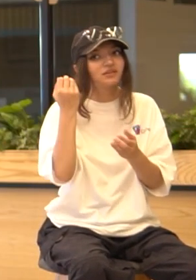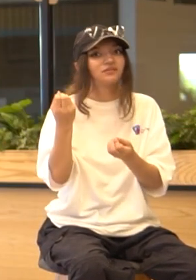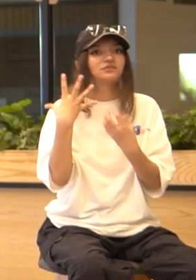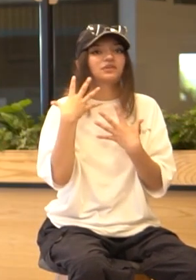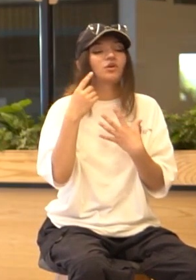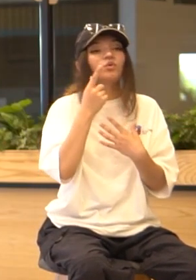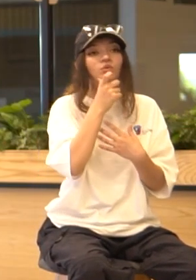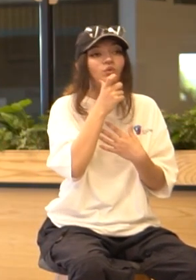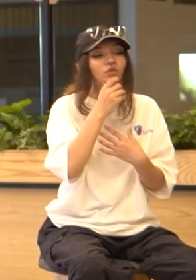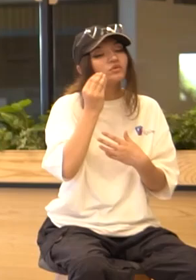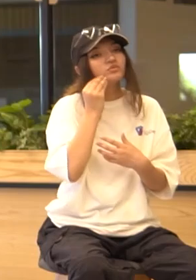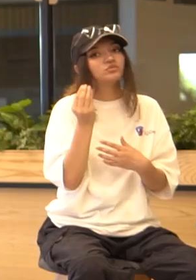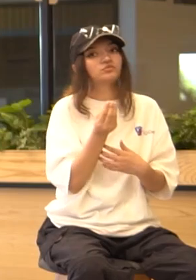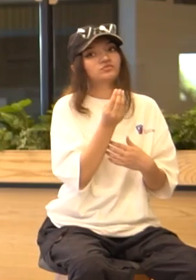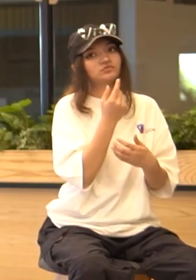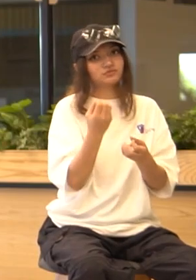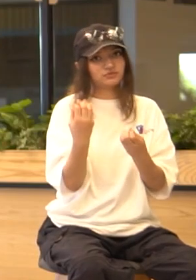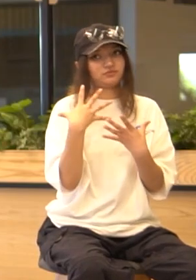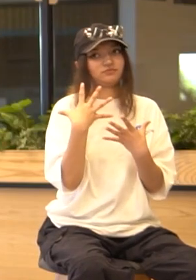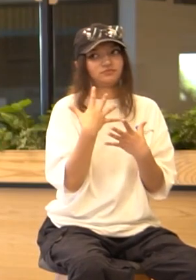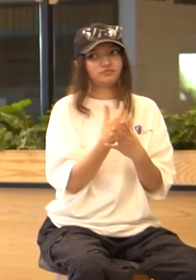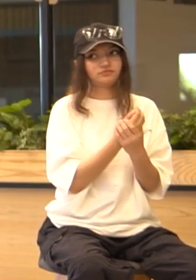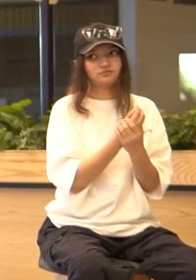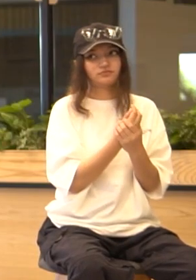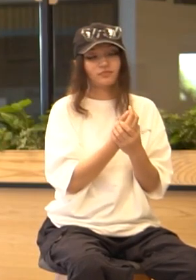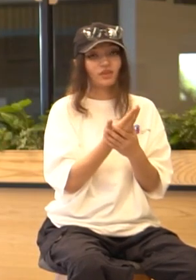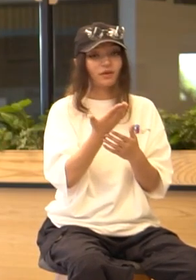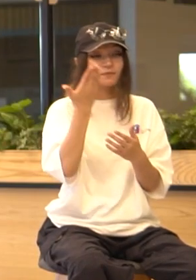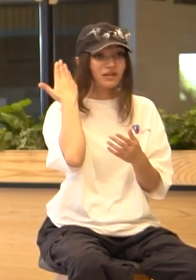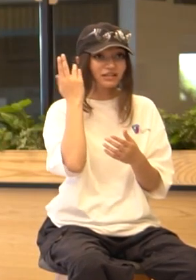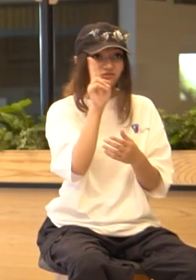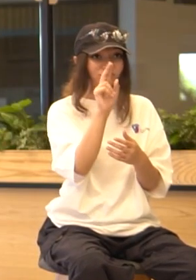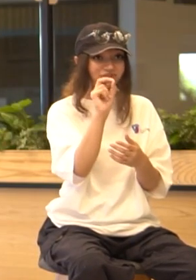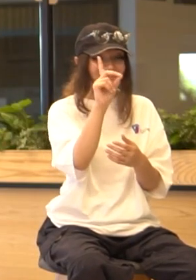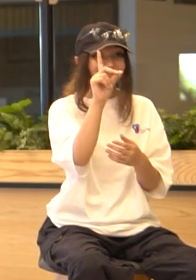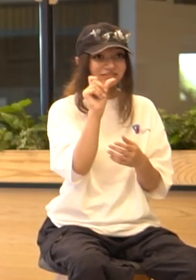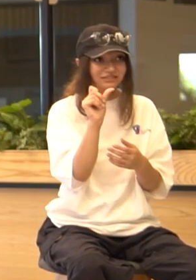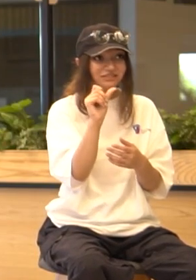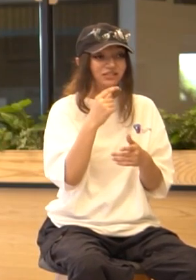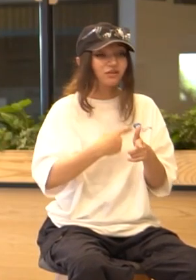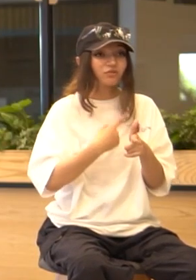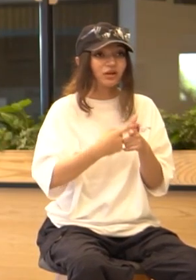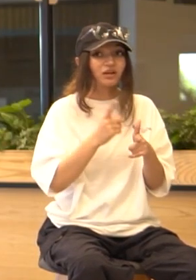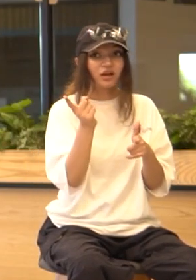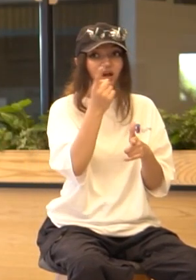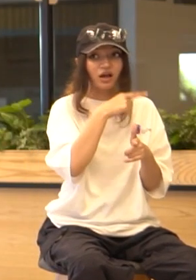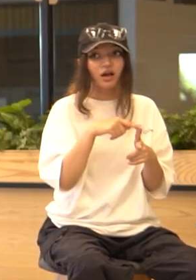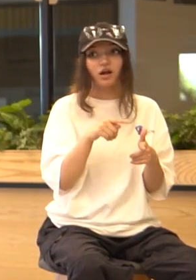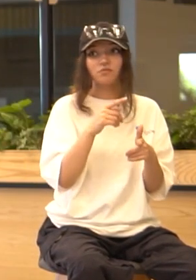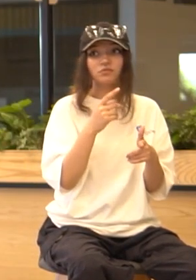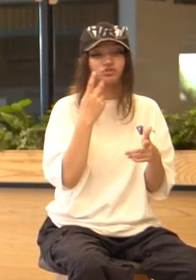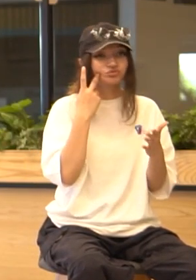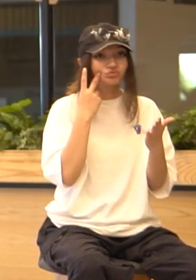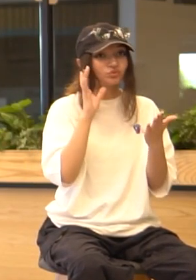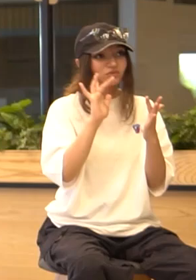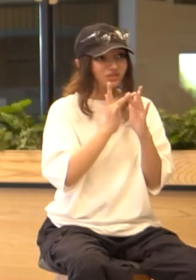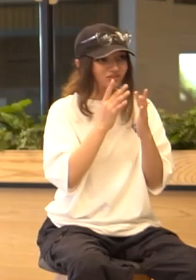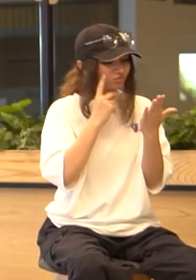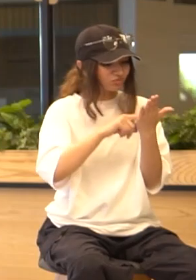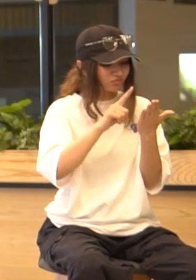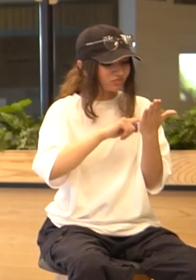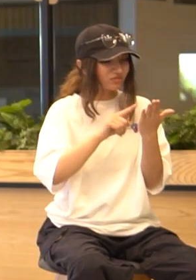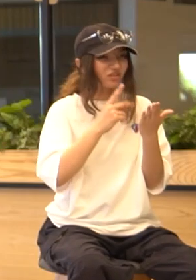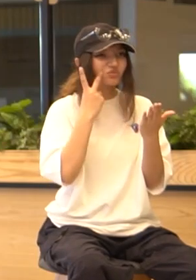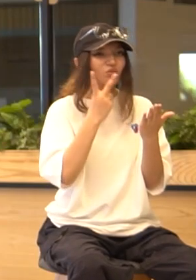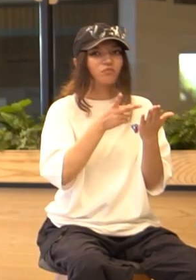huge impact. In 2016, when you were like looking for inspiration online, there was nothing that you could find. There were a couple